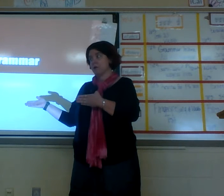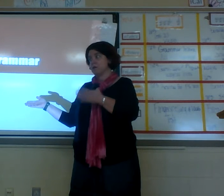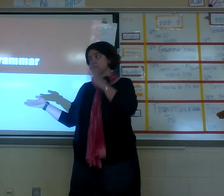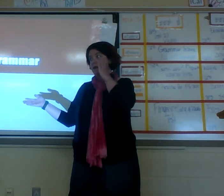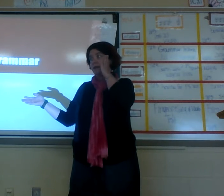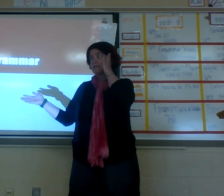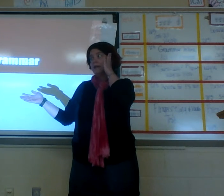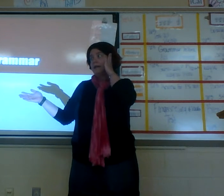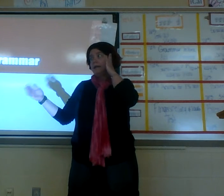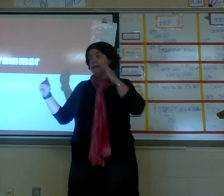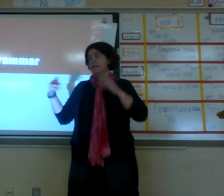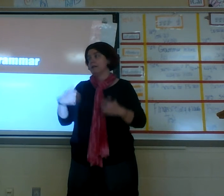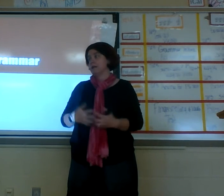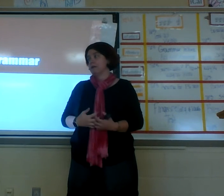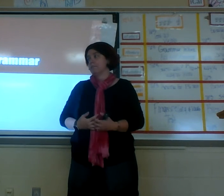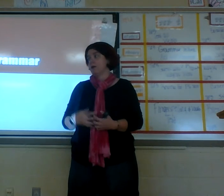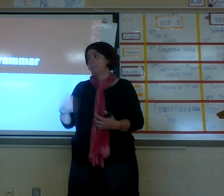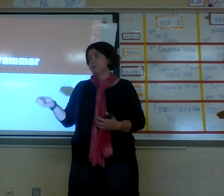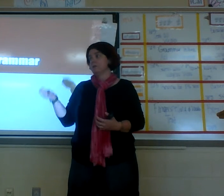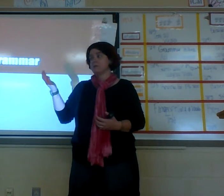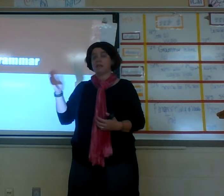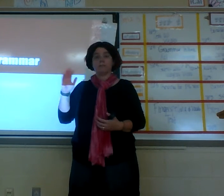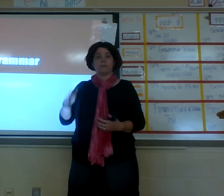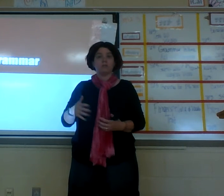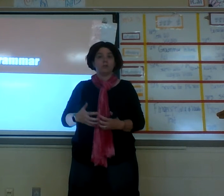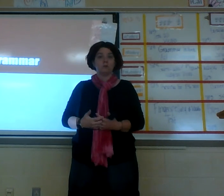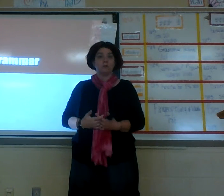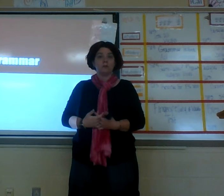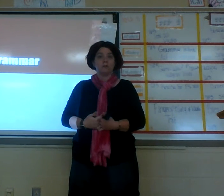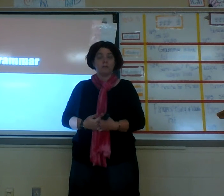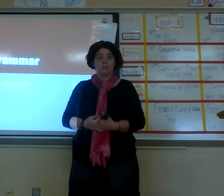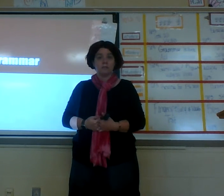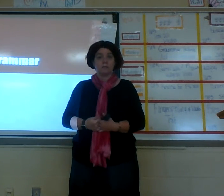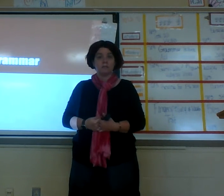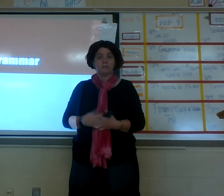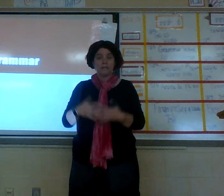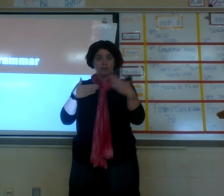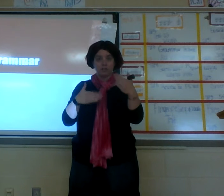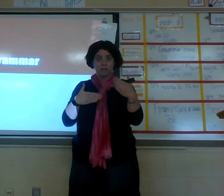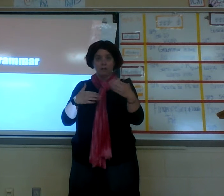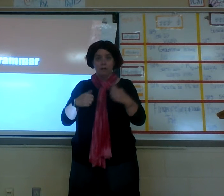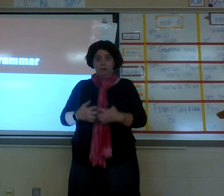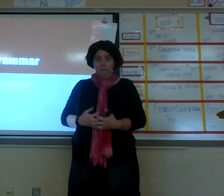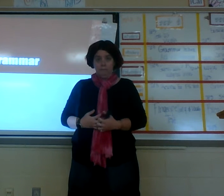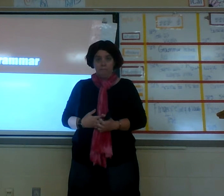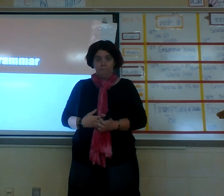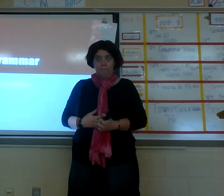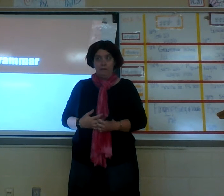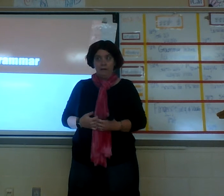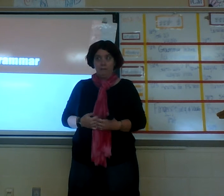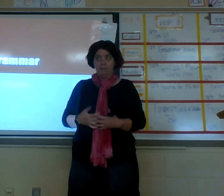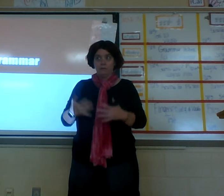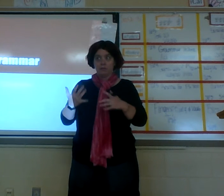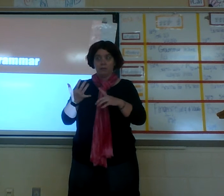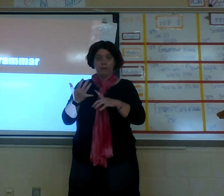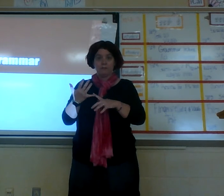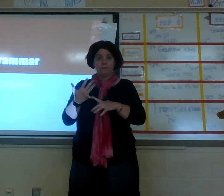of the slides in, upload this document to this section. So you'll have this